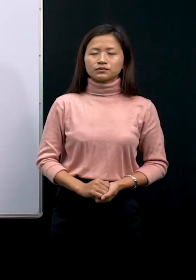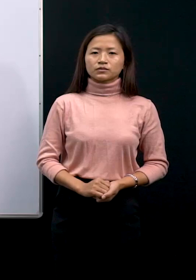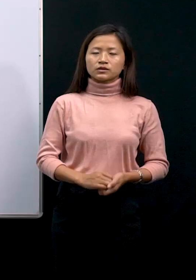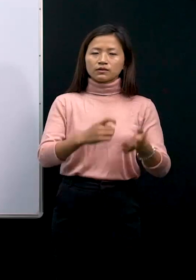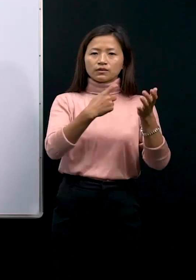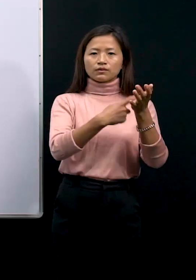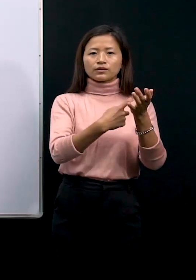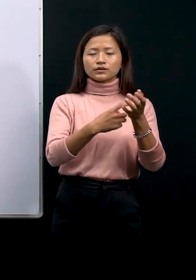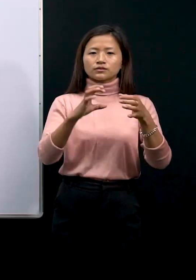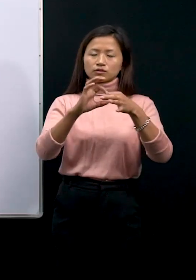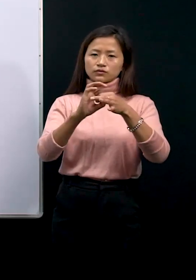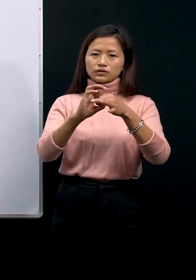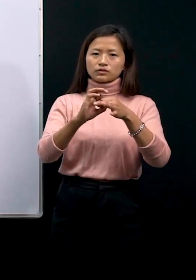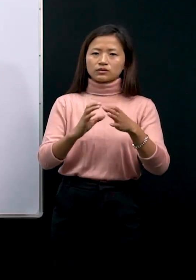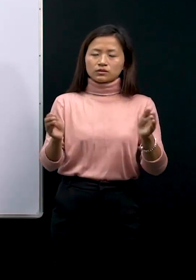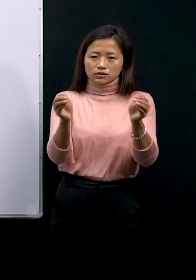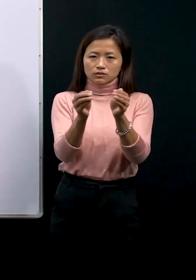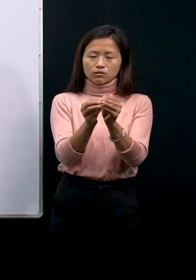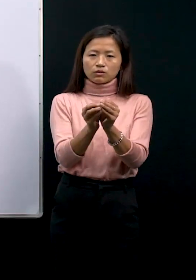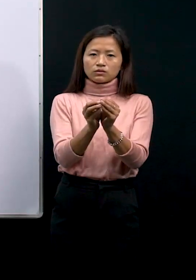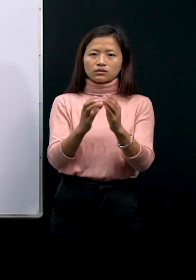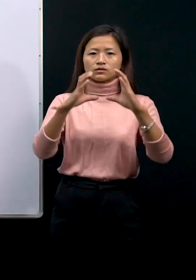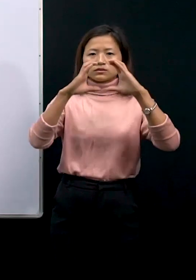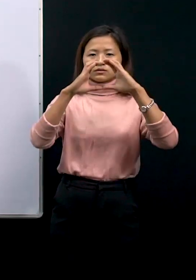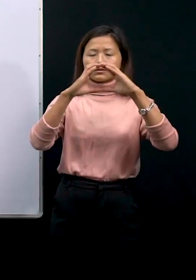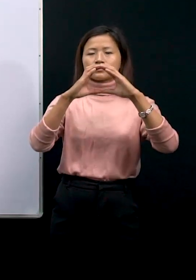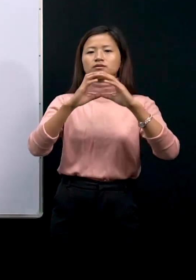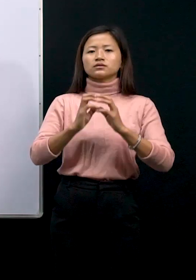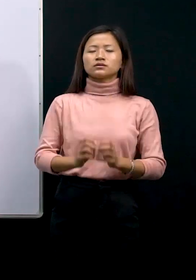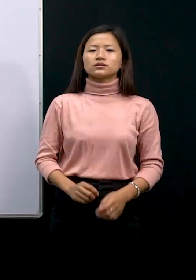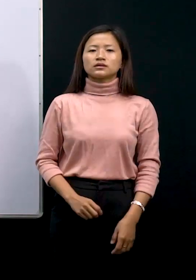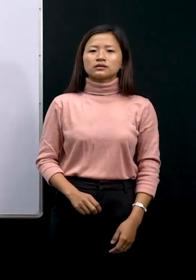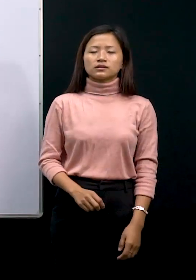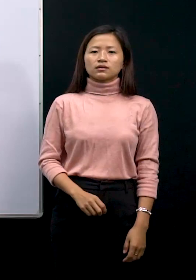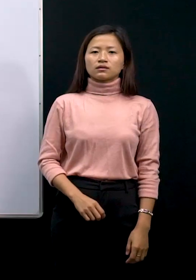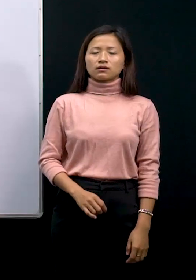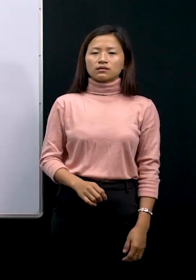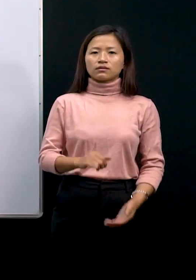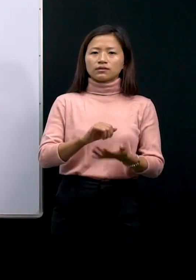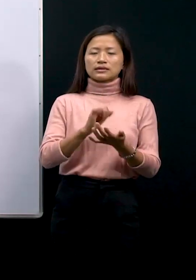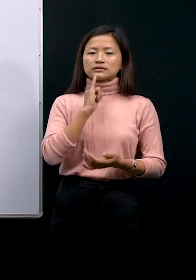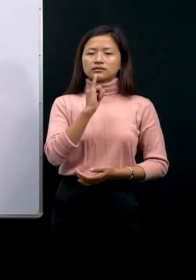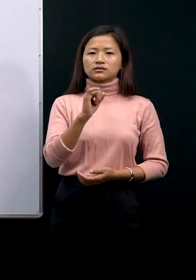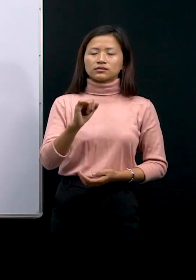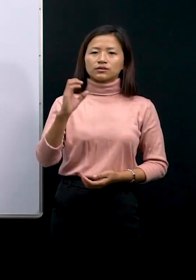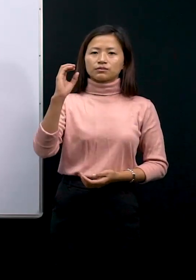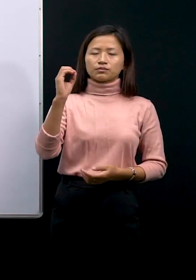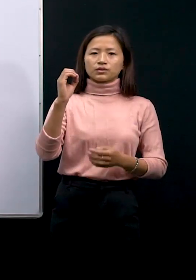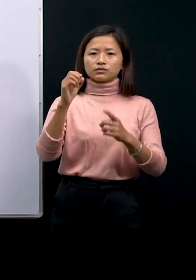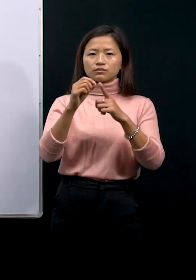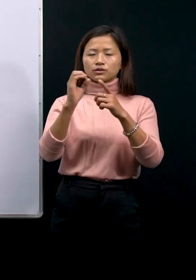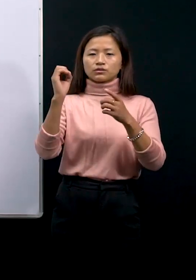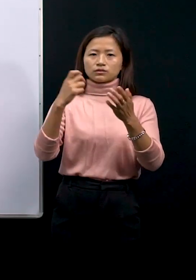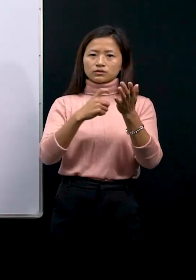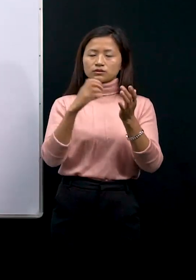Radius of the smaller circle, that is PO is equal to how much? 3